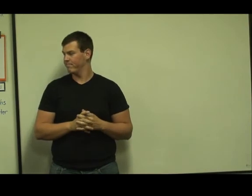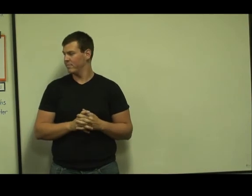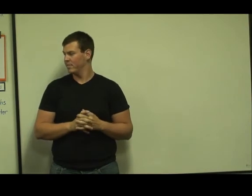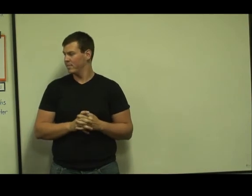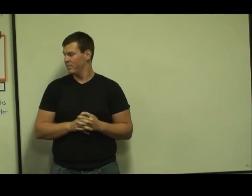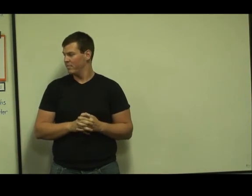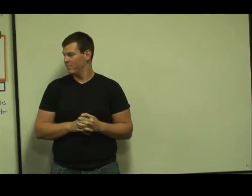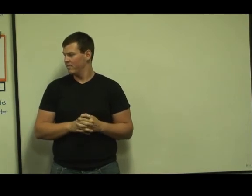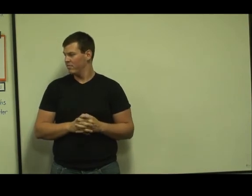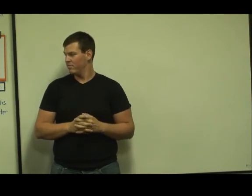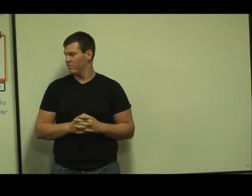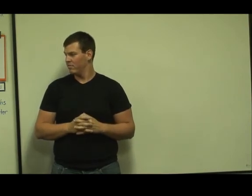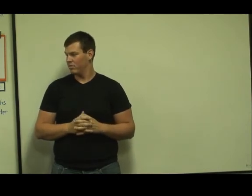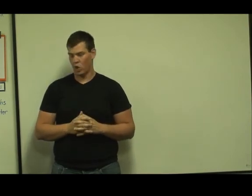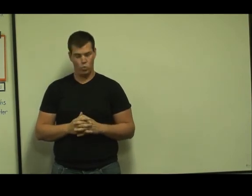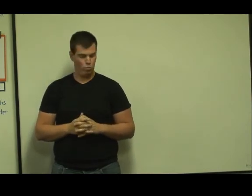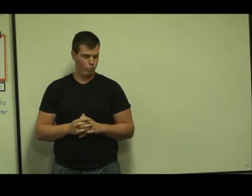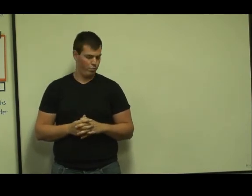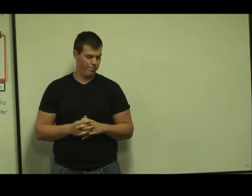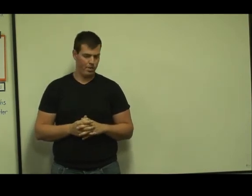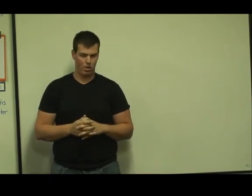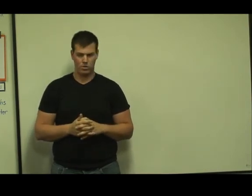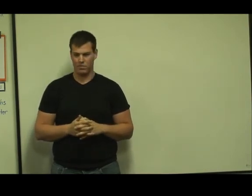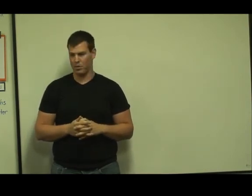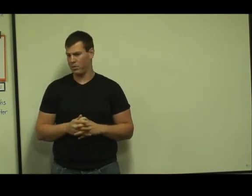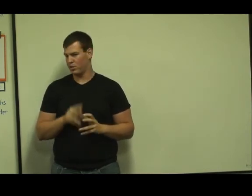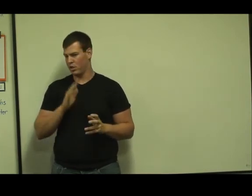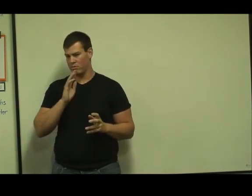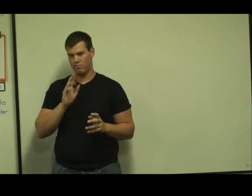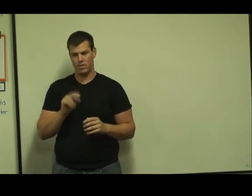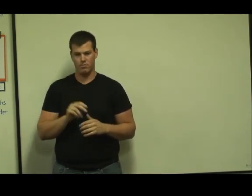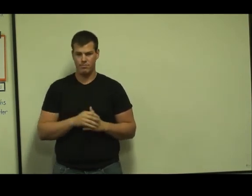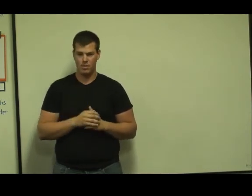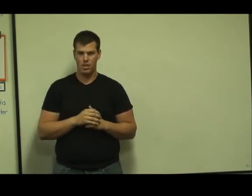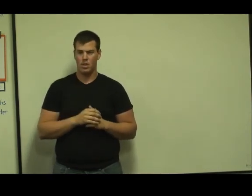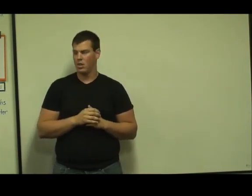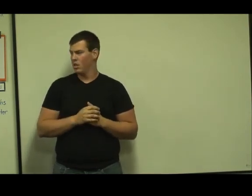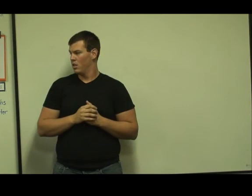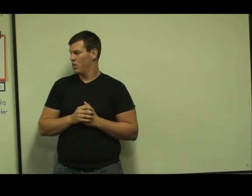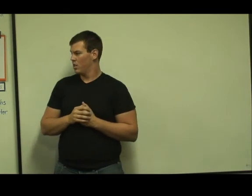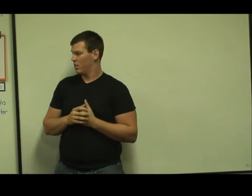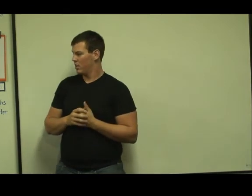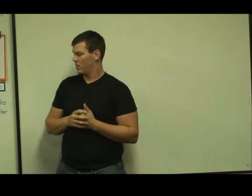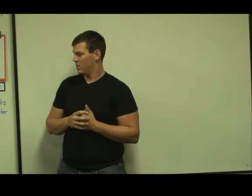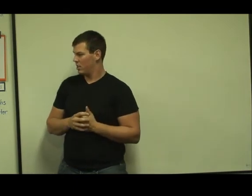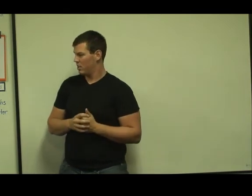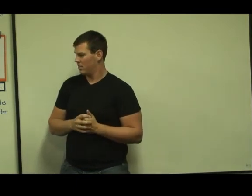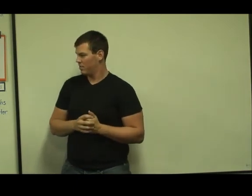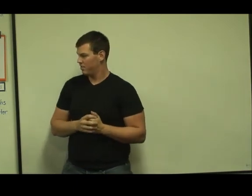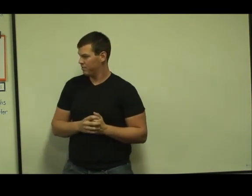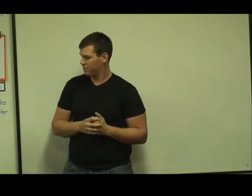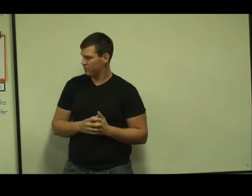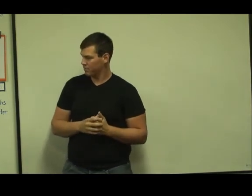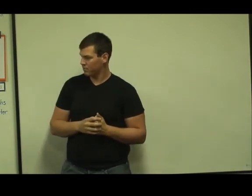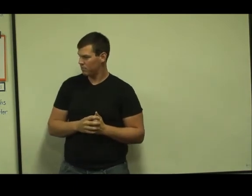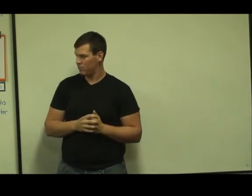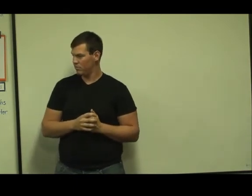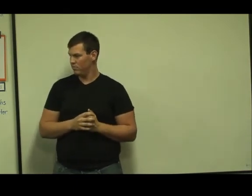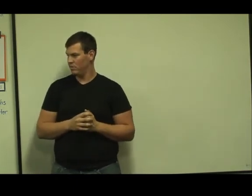Can all deaf people talk? No. No, that people can talk. No. Can they make sounds?